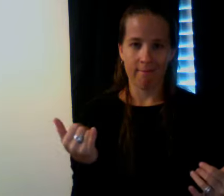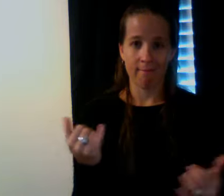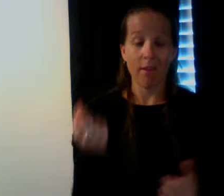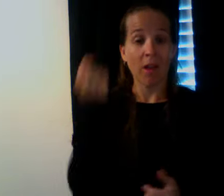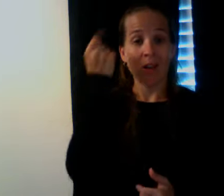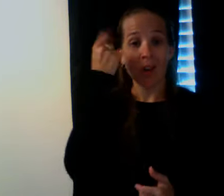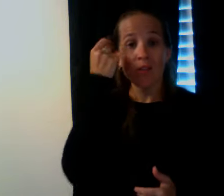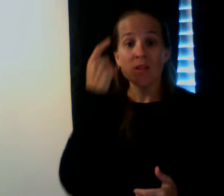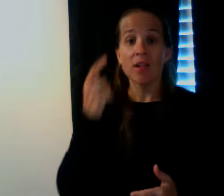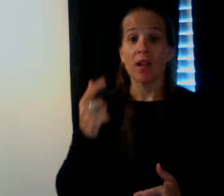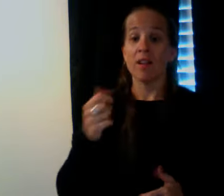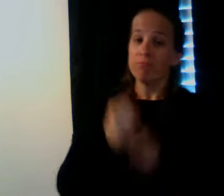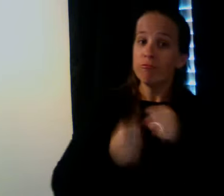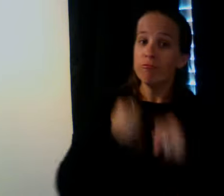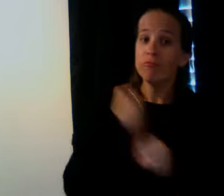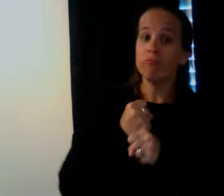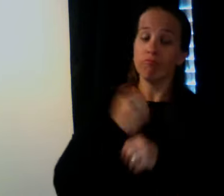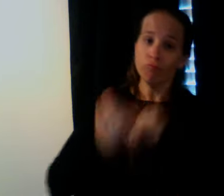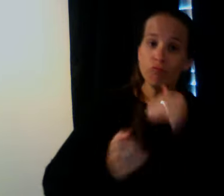keep looking. Don't settle.